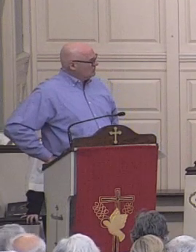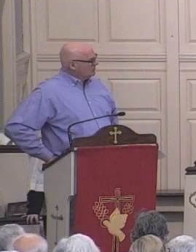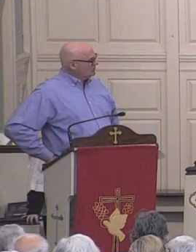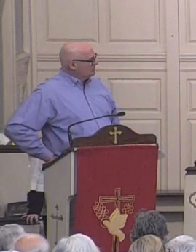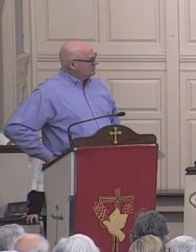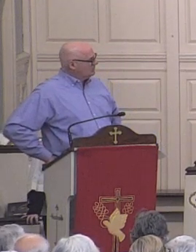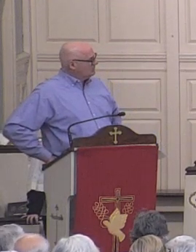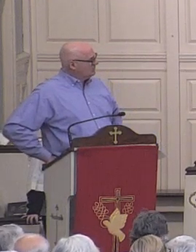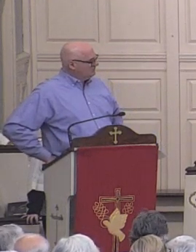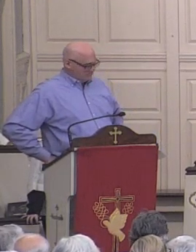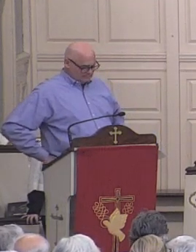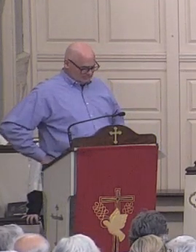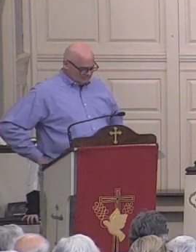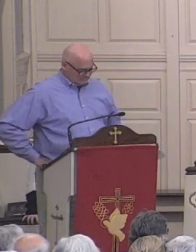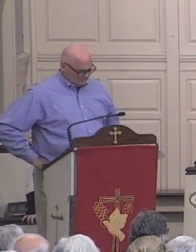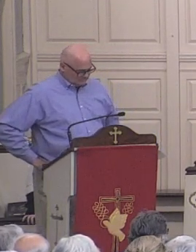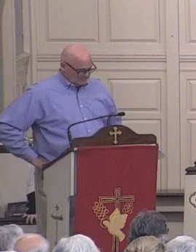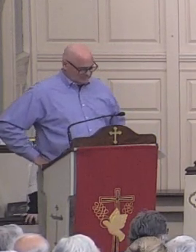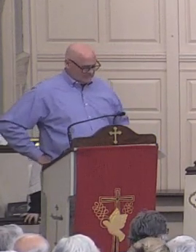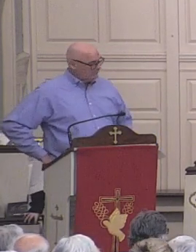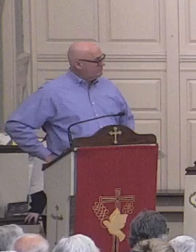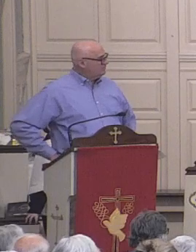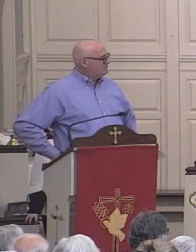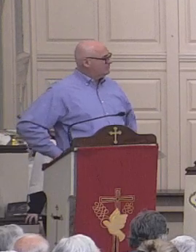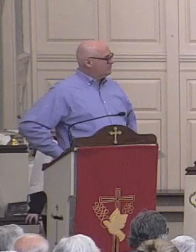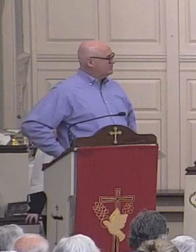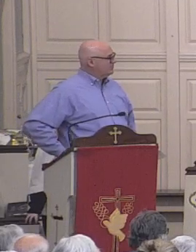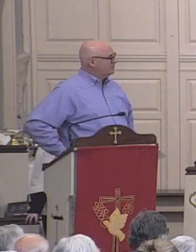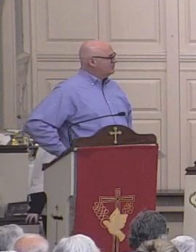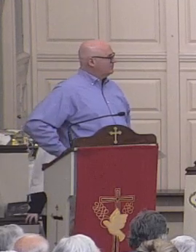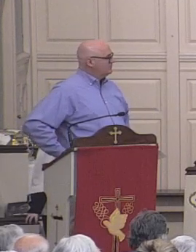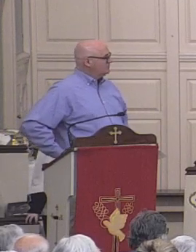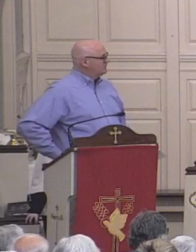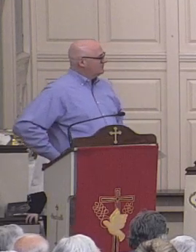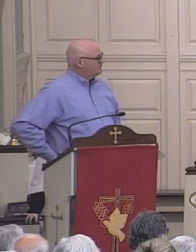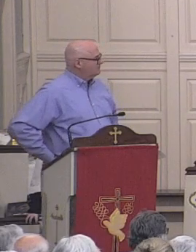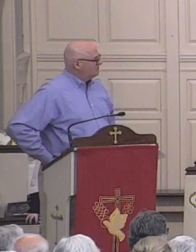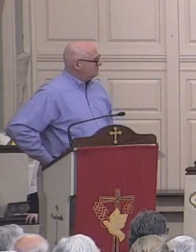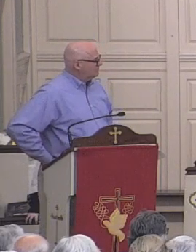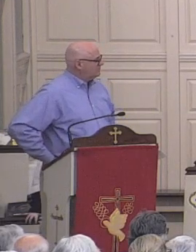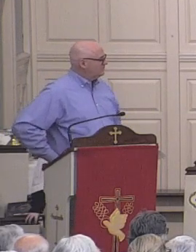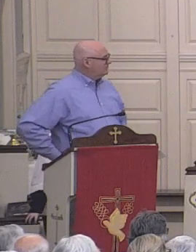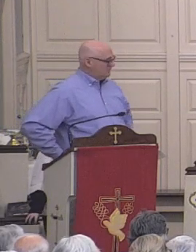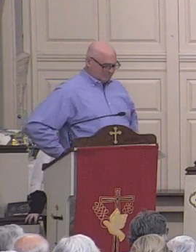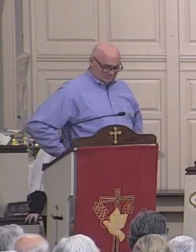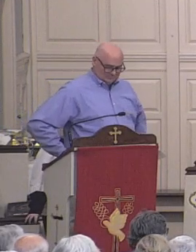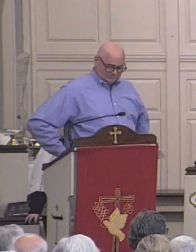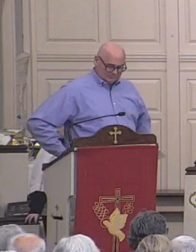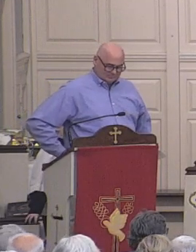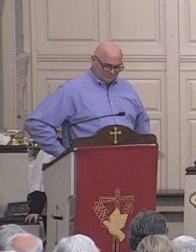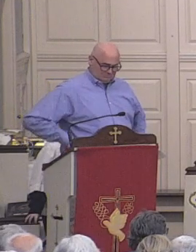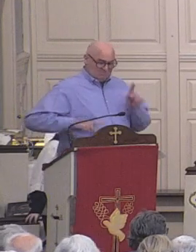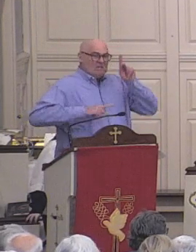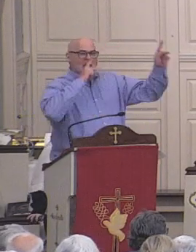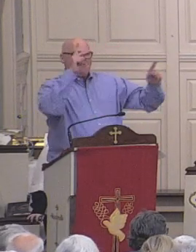reply, "Then what do you want me to do with the man you call the King of the Jews?"